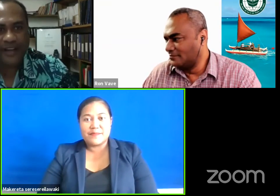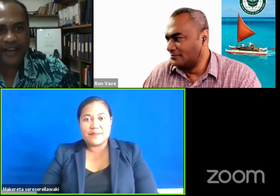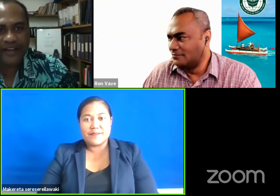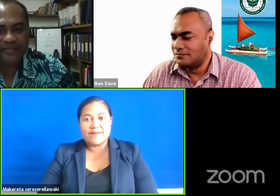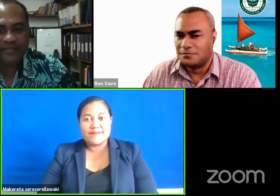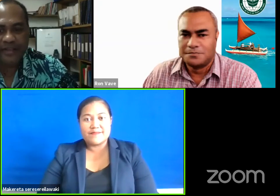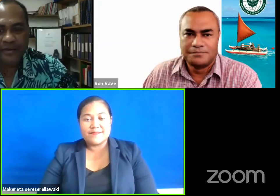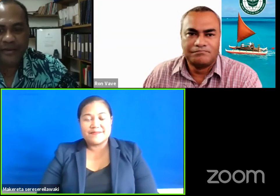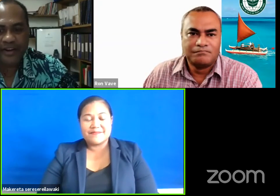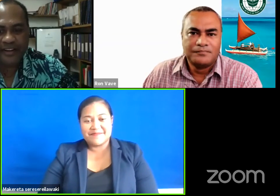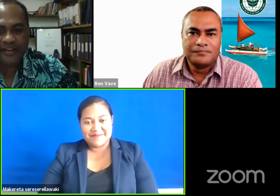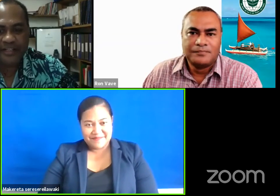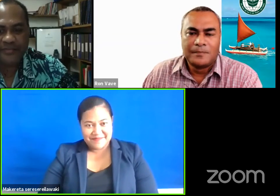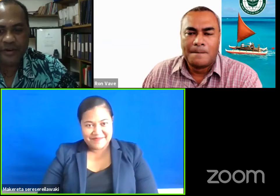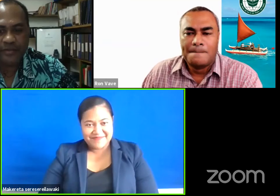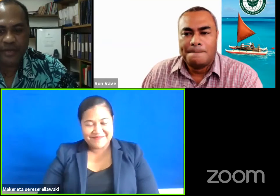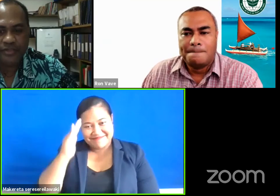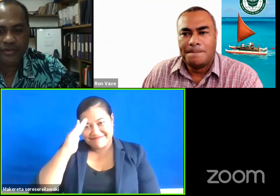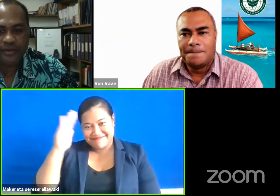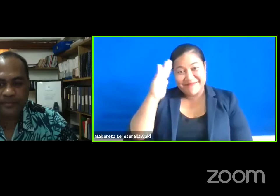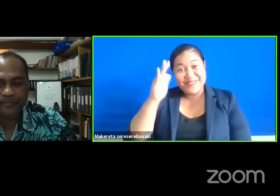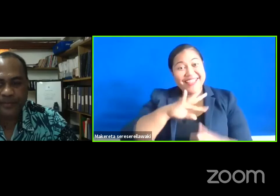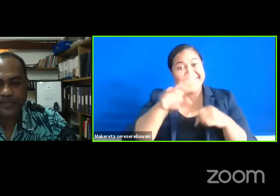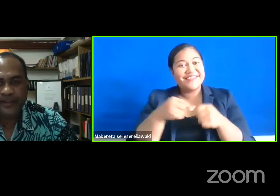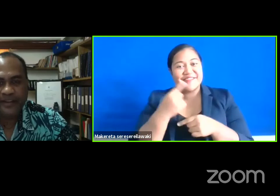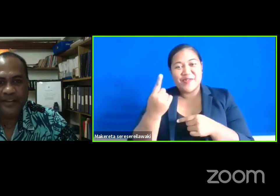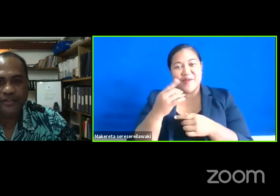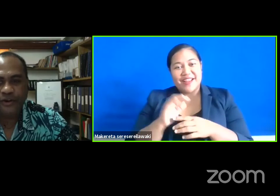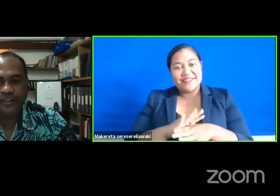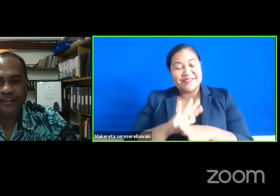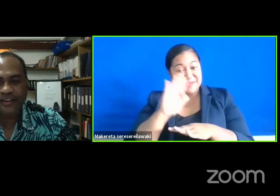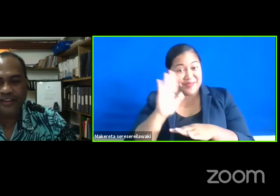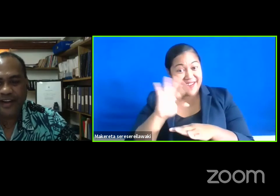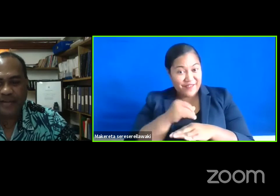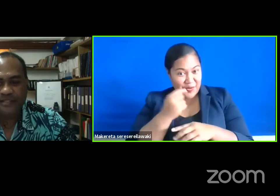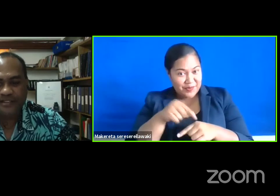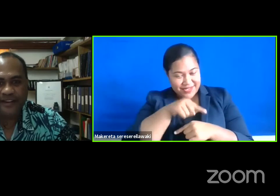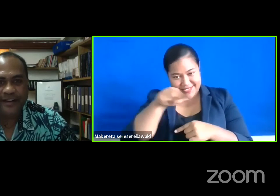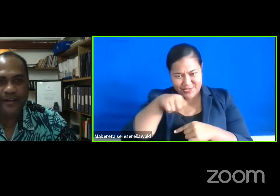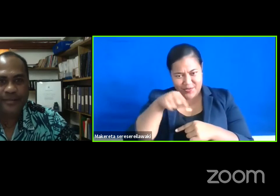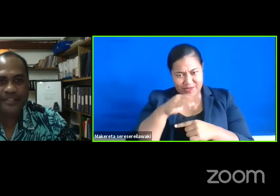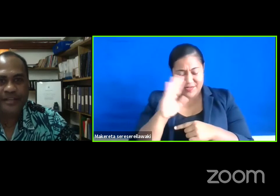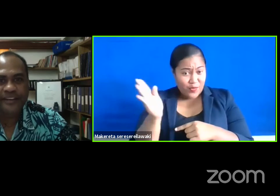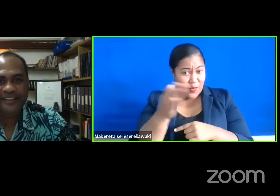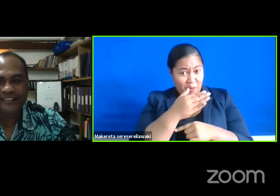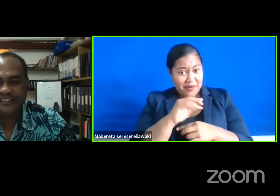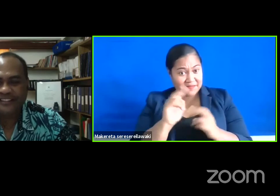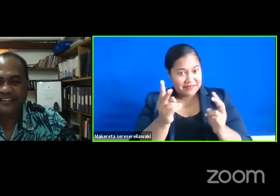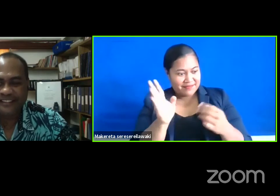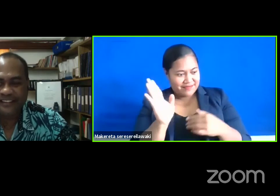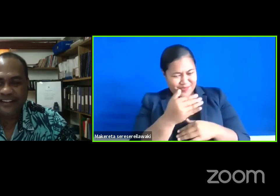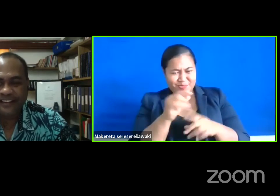Bulabindaka, everyone. Greetings from Suba to all the hubs around the Pacific.